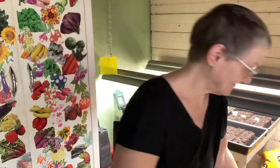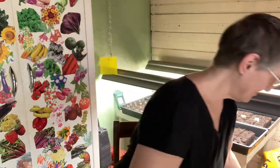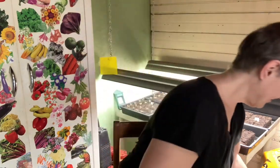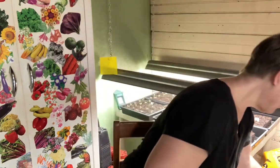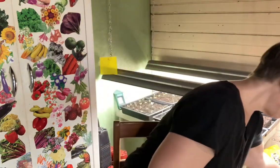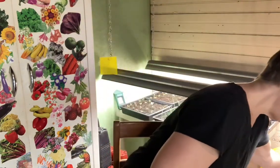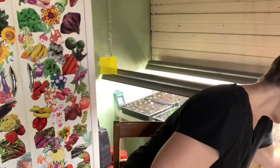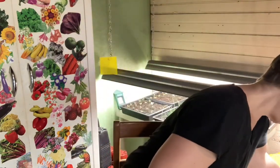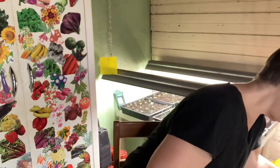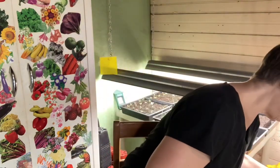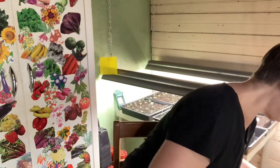Hang on a second.